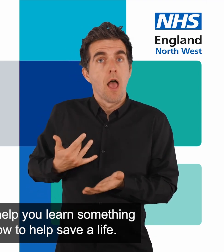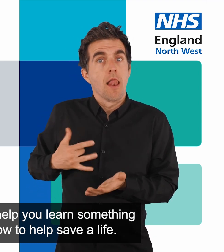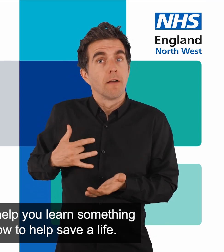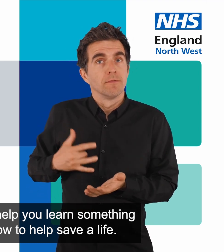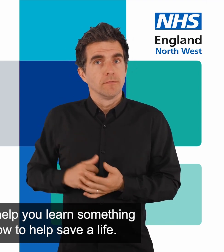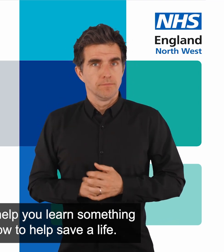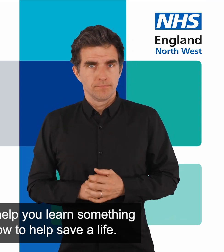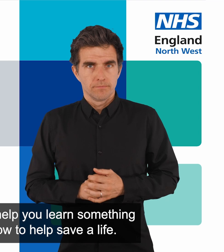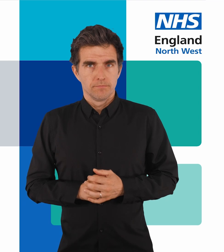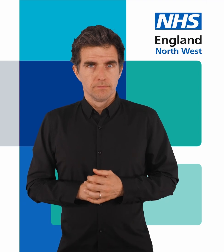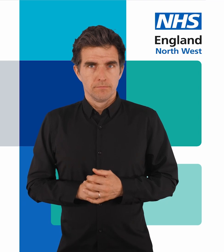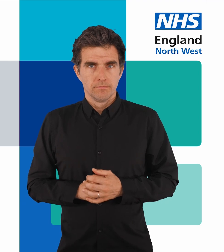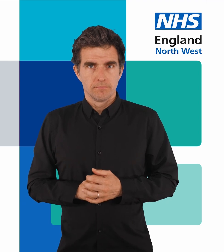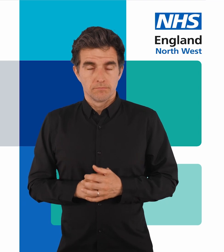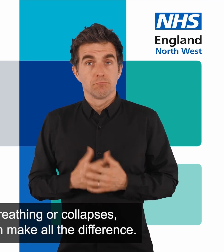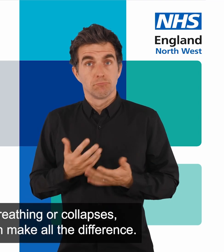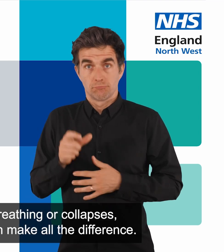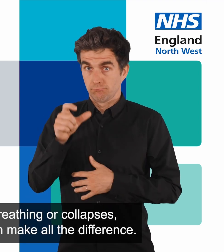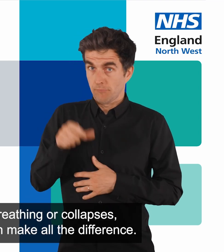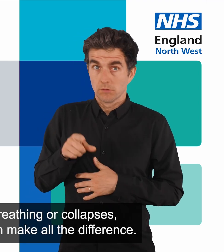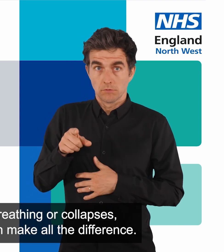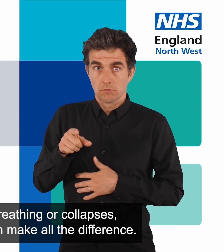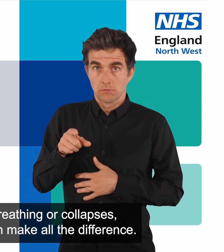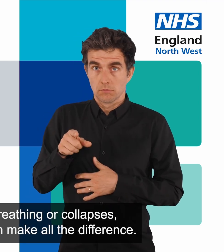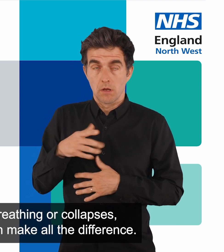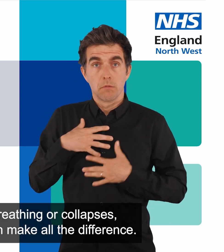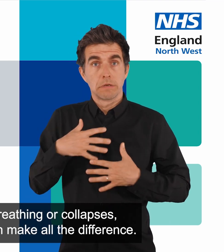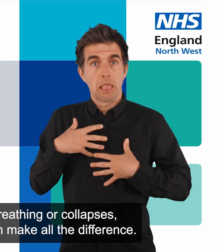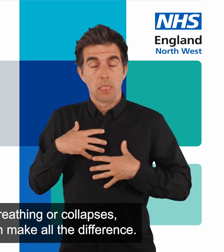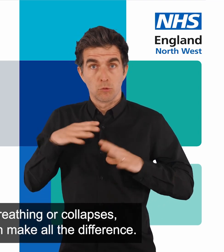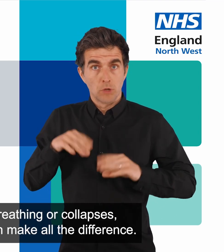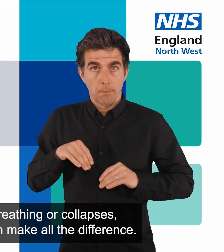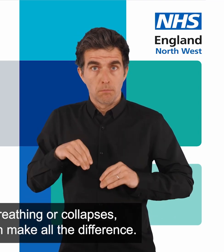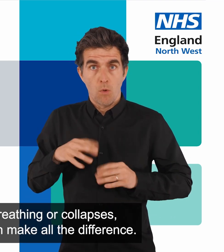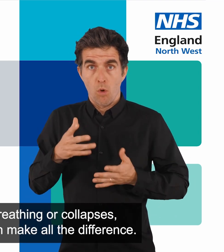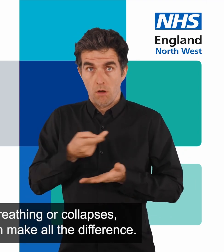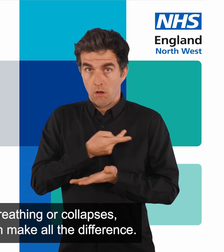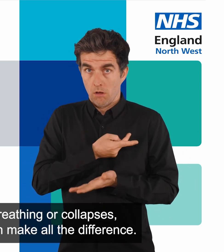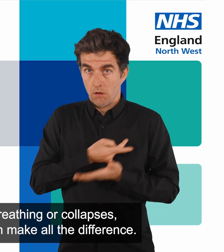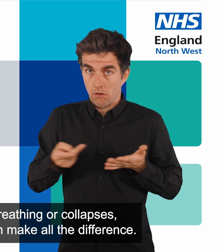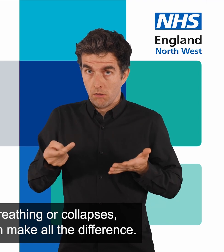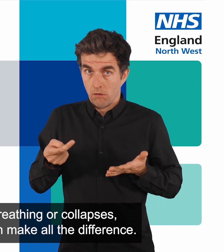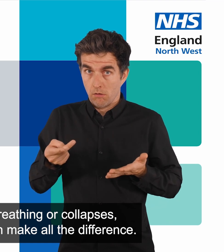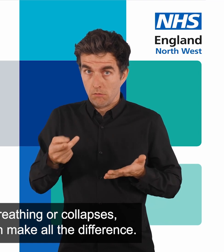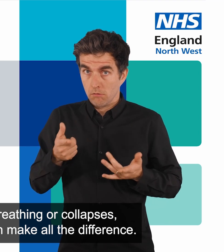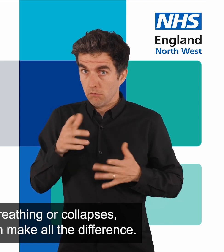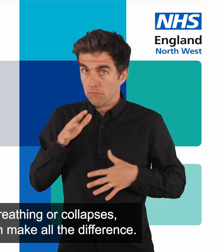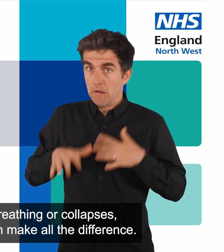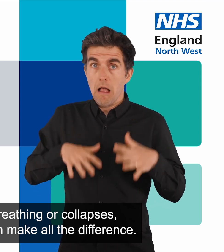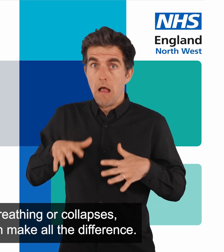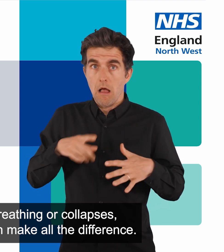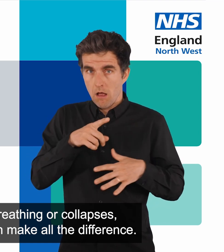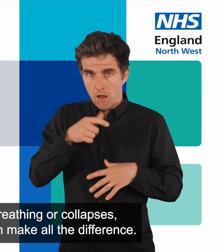breathing or collapses, knowing what to do can make all the difference. Don't worry, we will break it down step